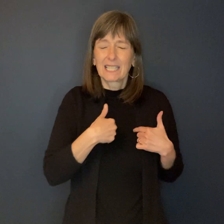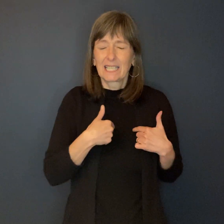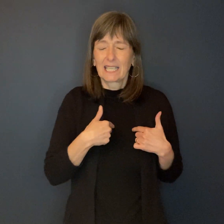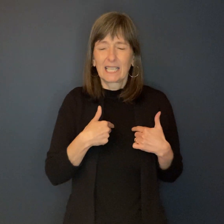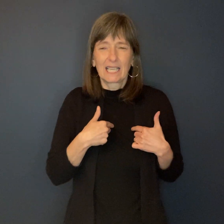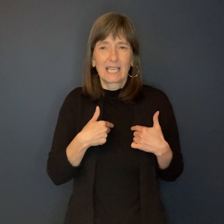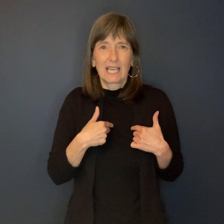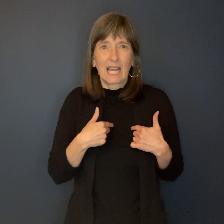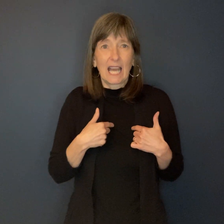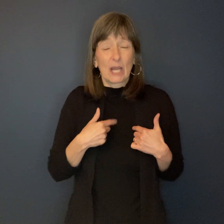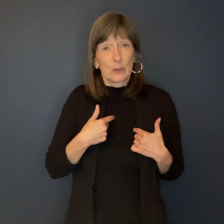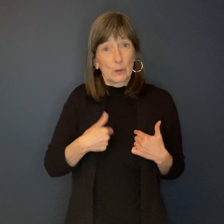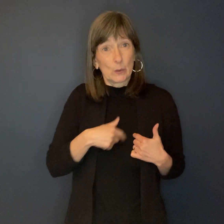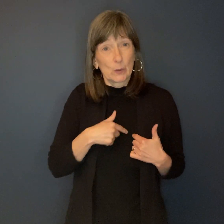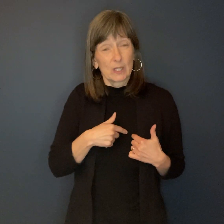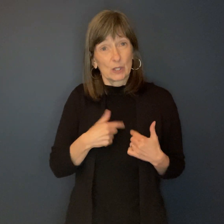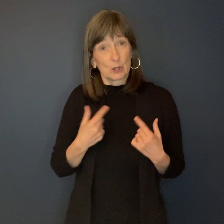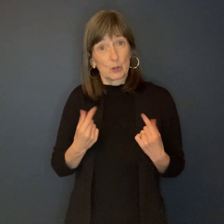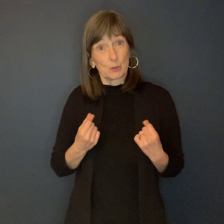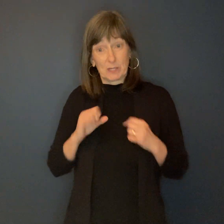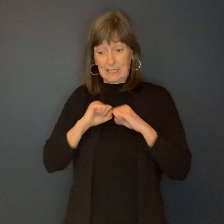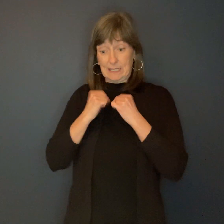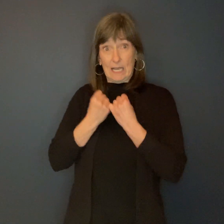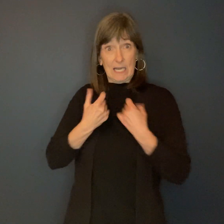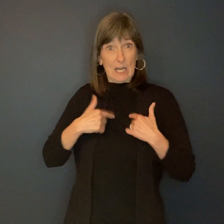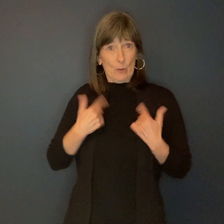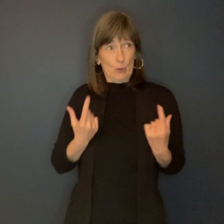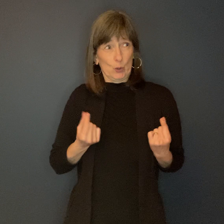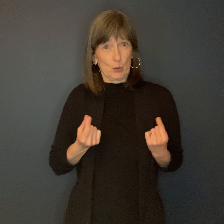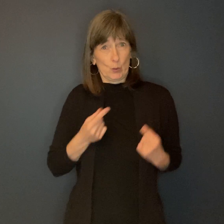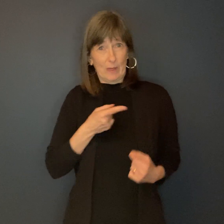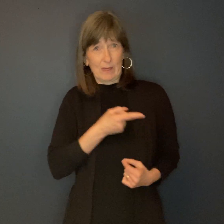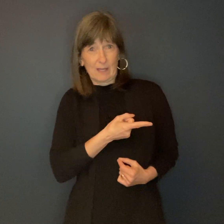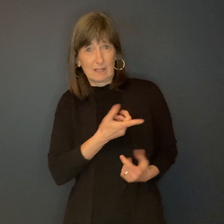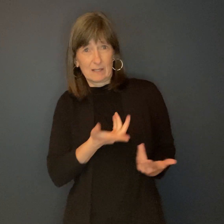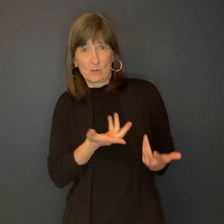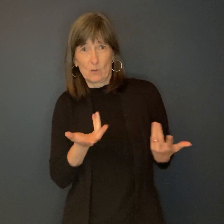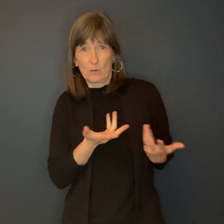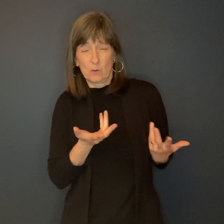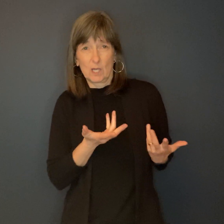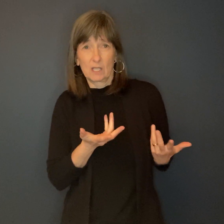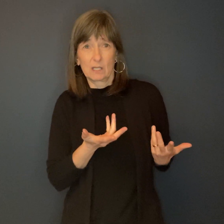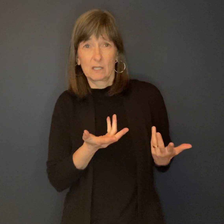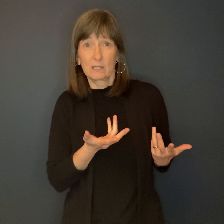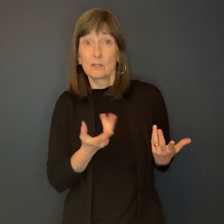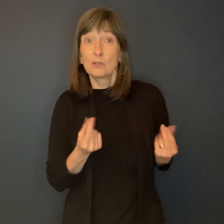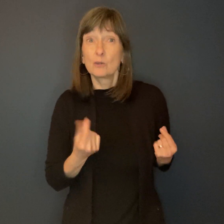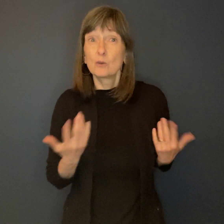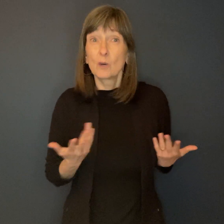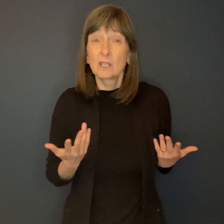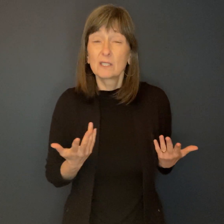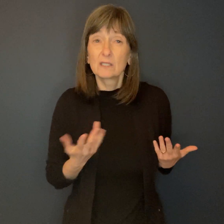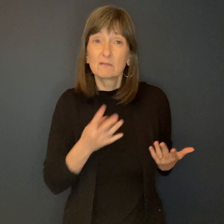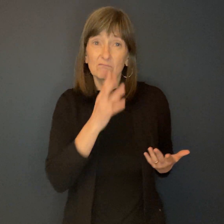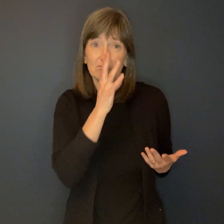disability constituency, our response as a society to that is to virtually ignore the fact that that's